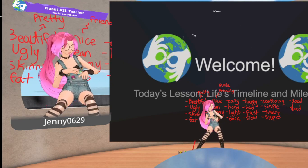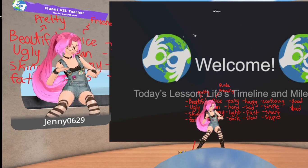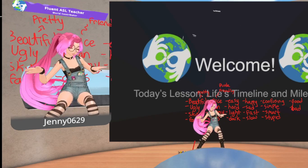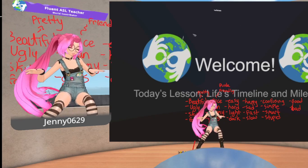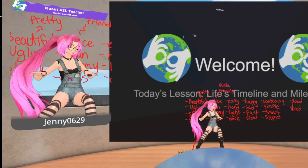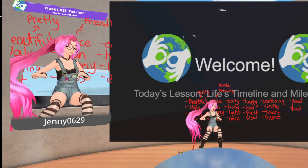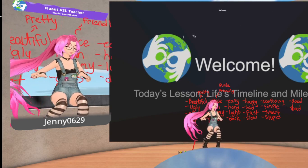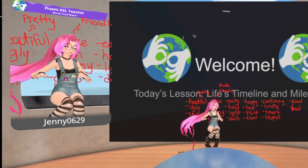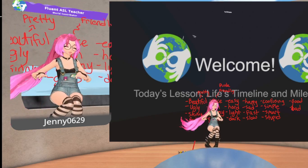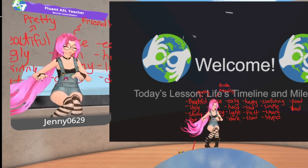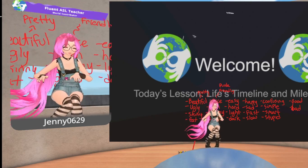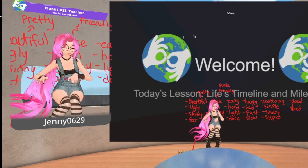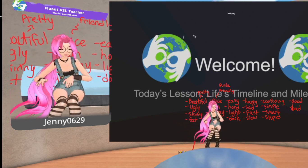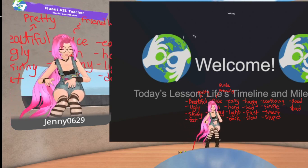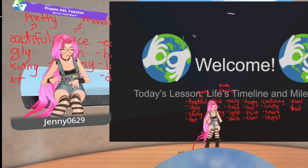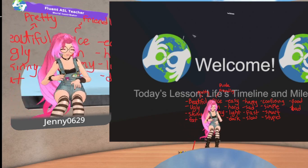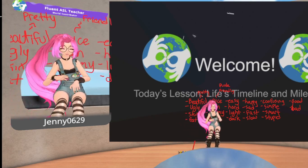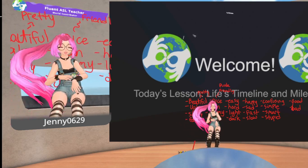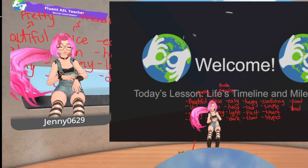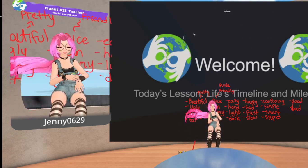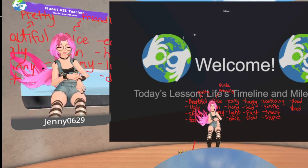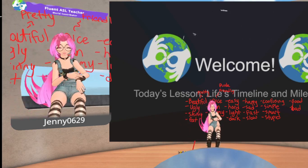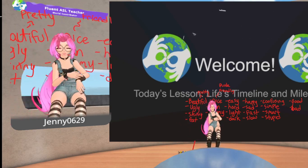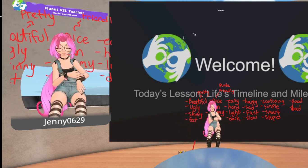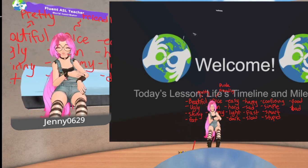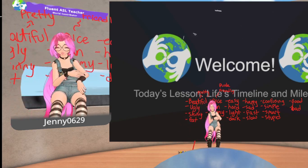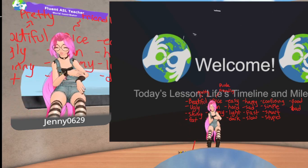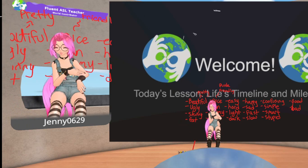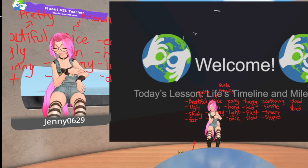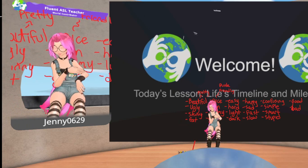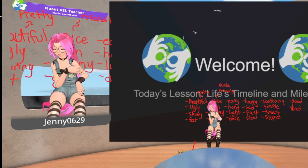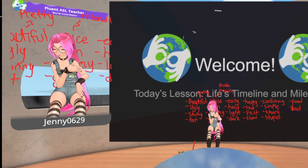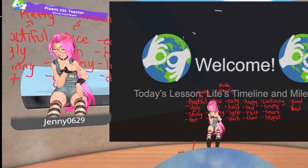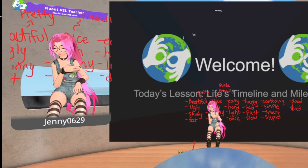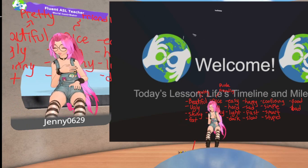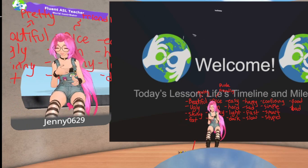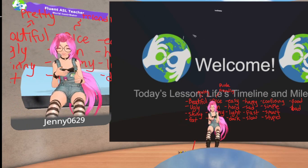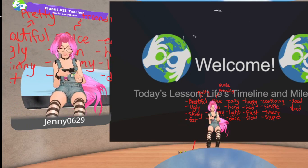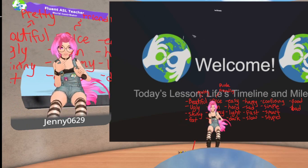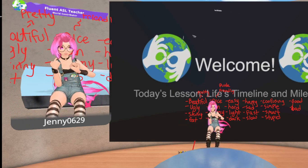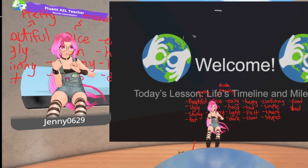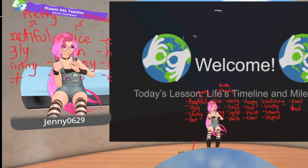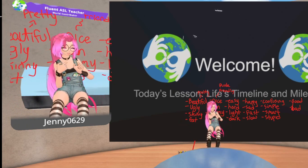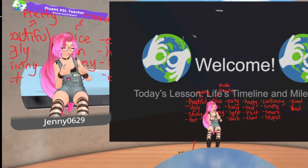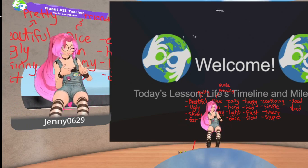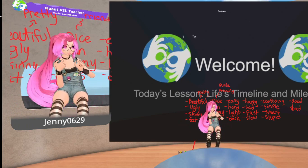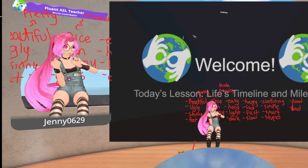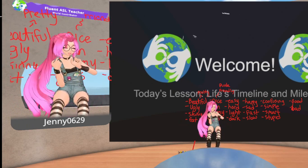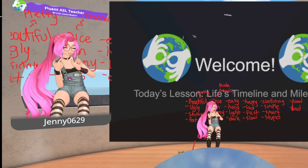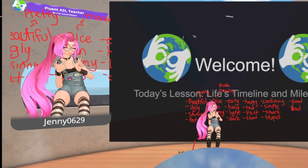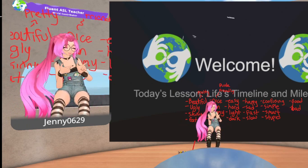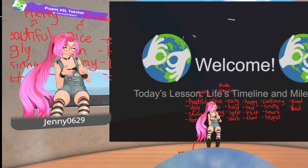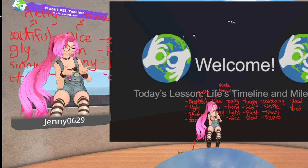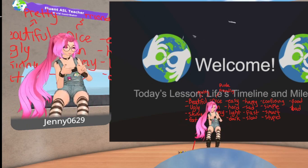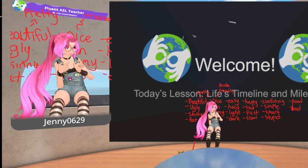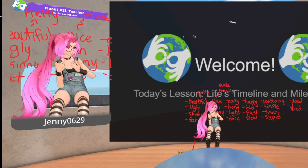fast. Doesn't make any sense. You always want to sign slow, slowly, and fast,